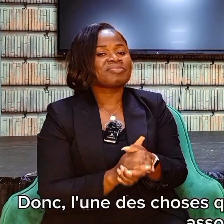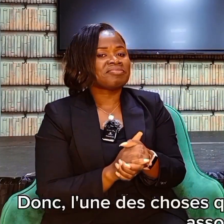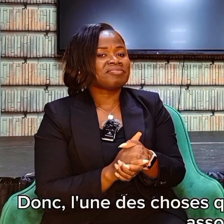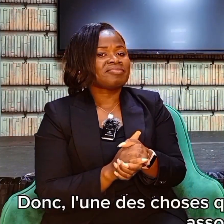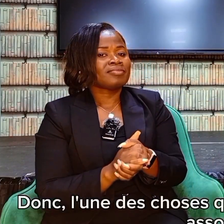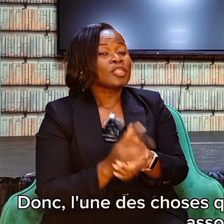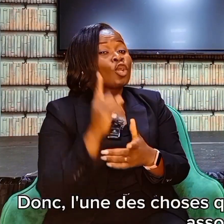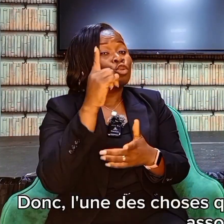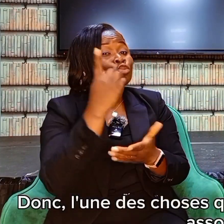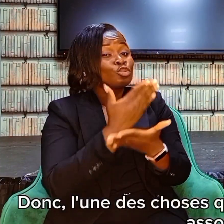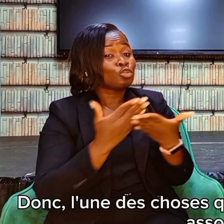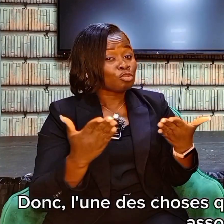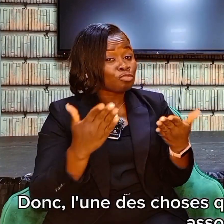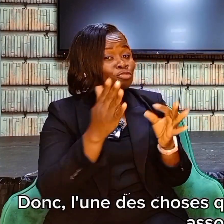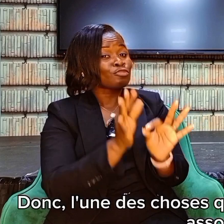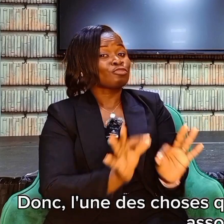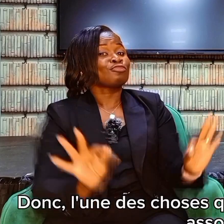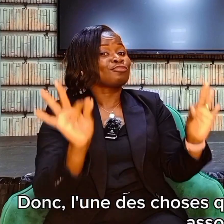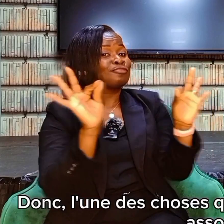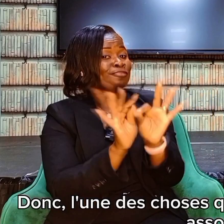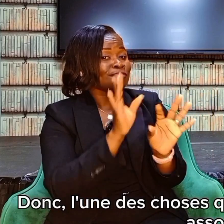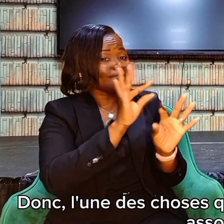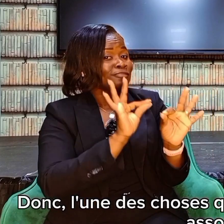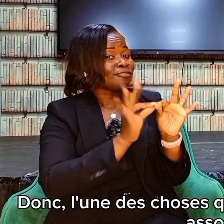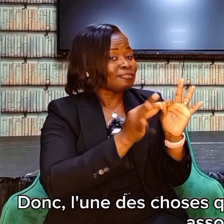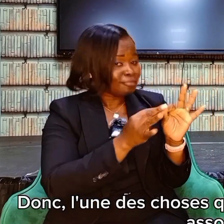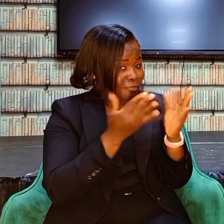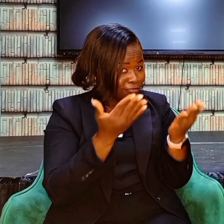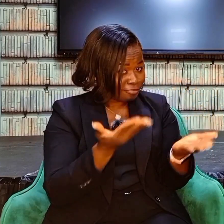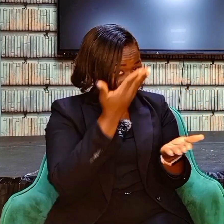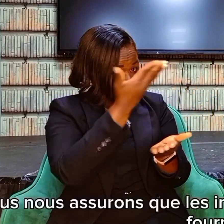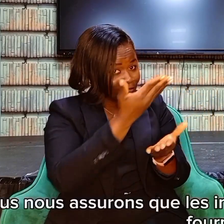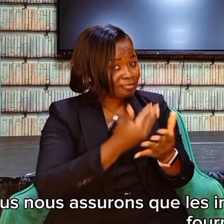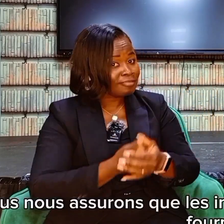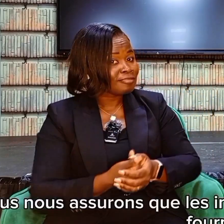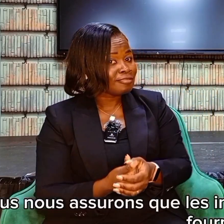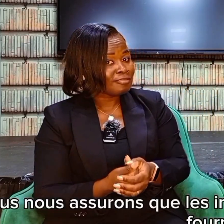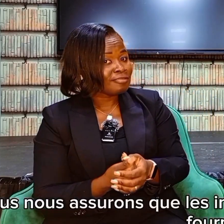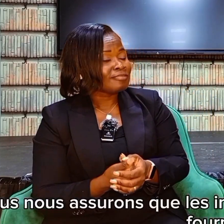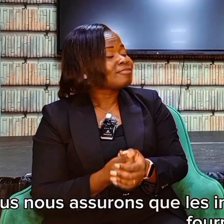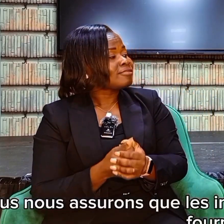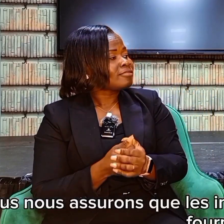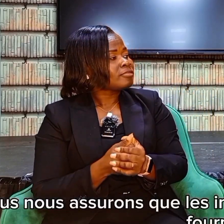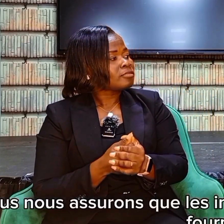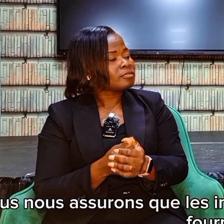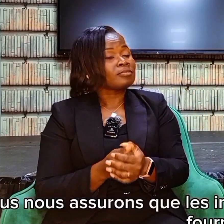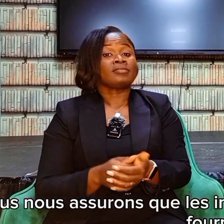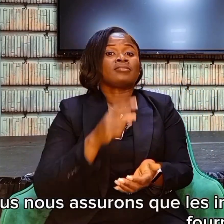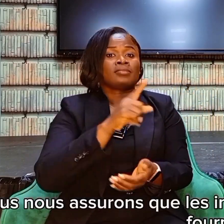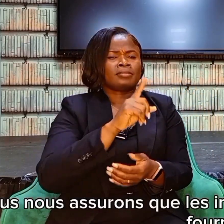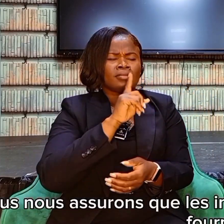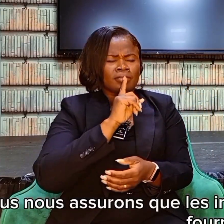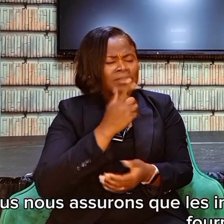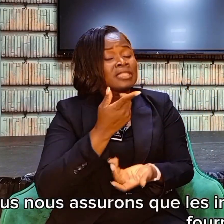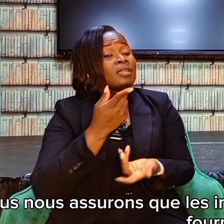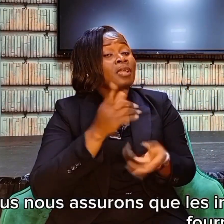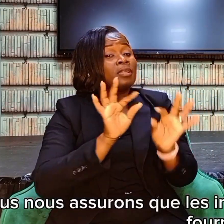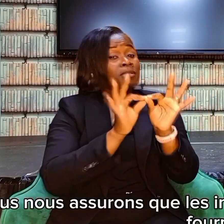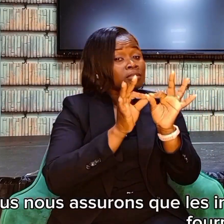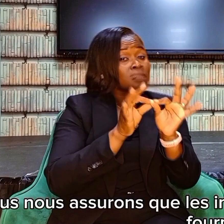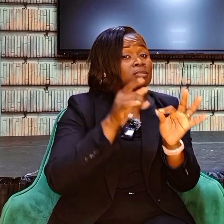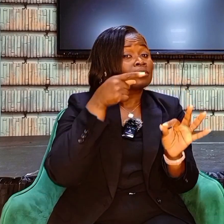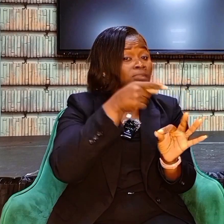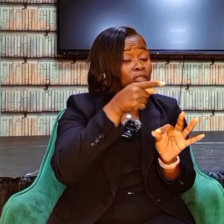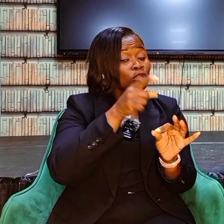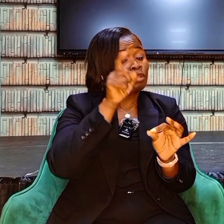of the things that we do as the association, we make sure that sign language interpreters